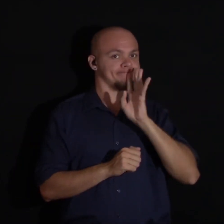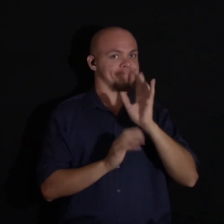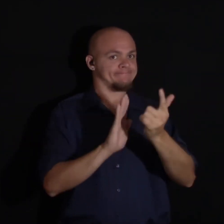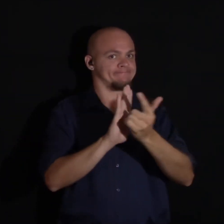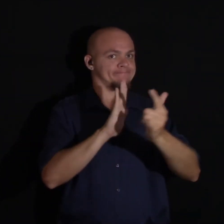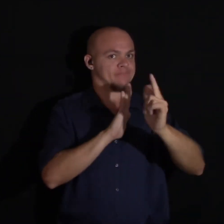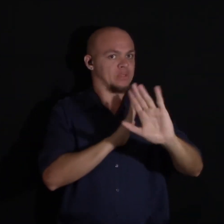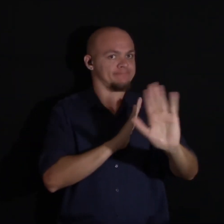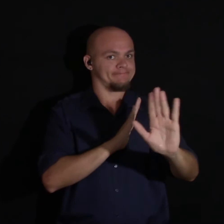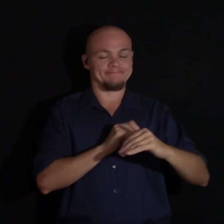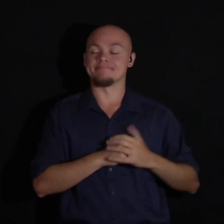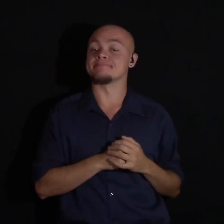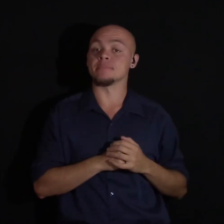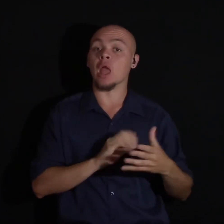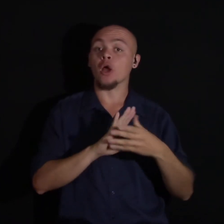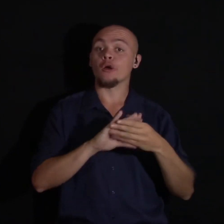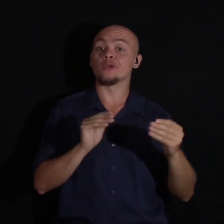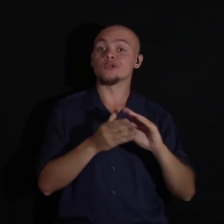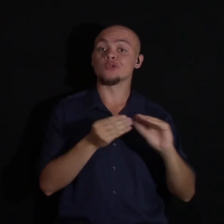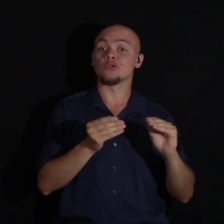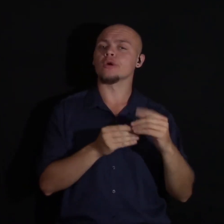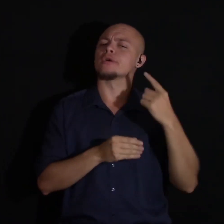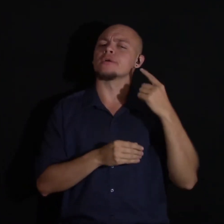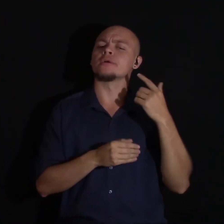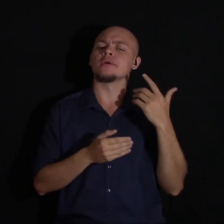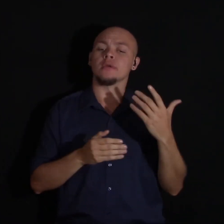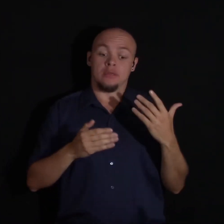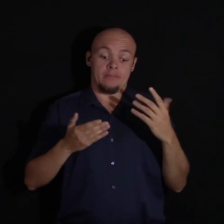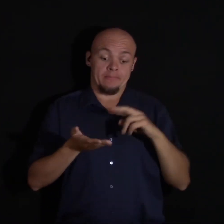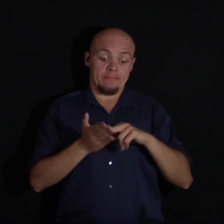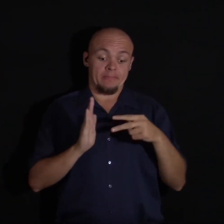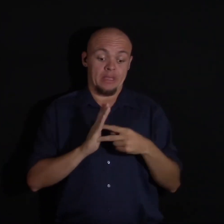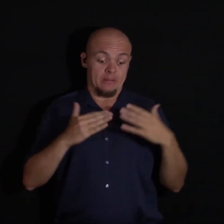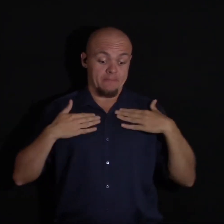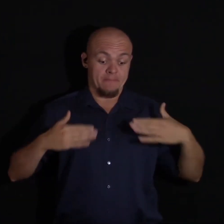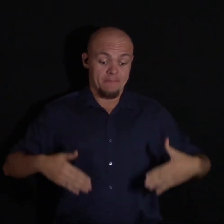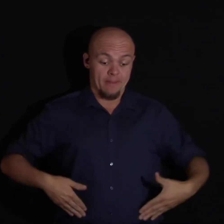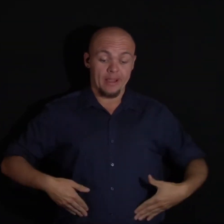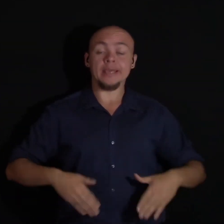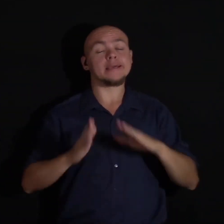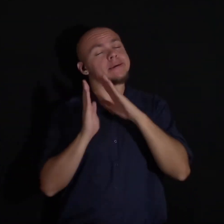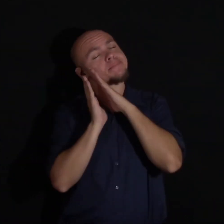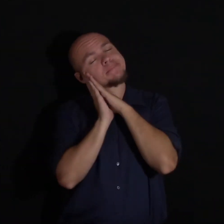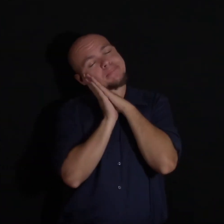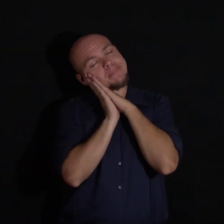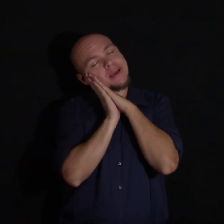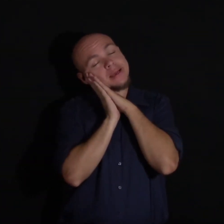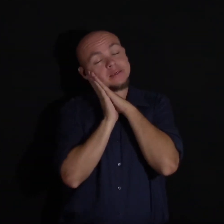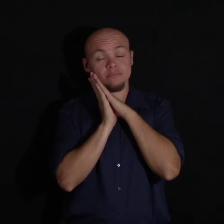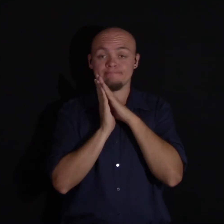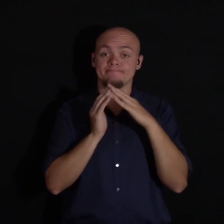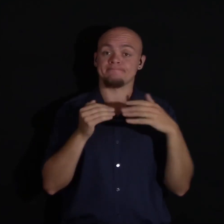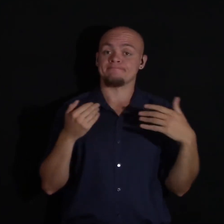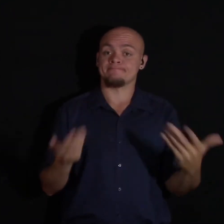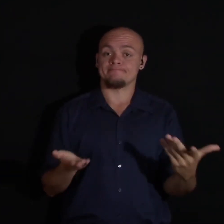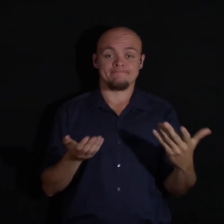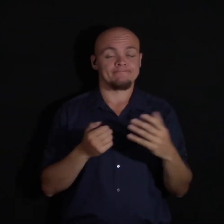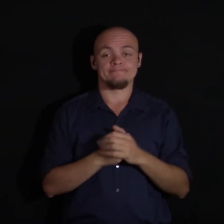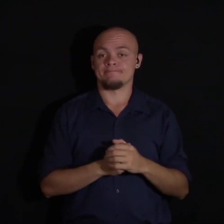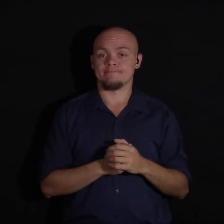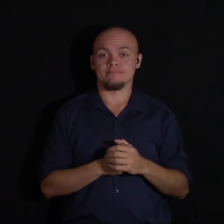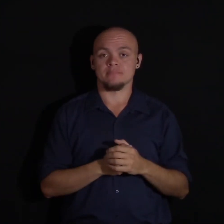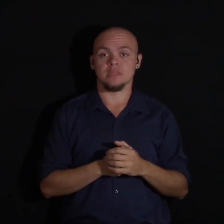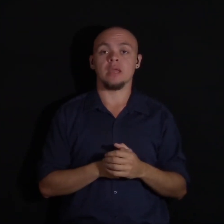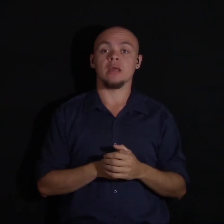These stories have hijacked our bodies and our beds, and they operate in the background, dictating what actually happens